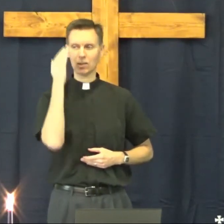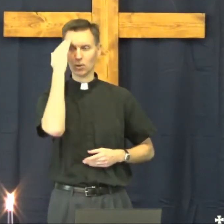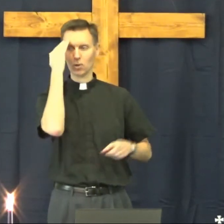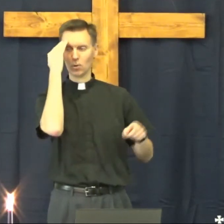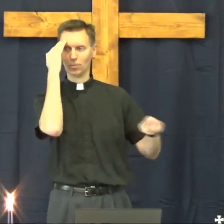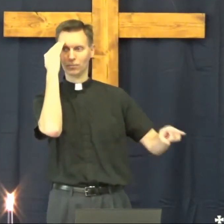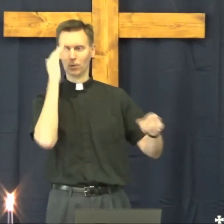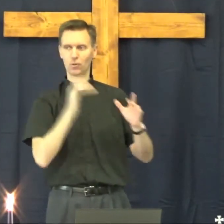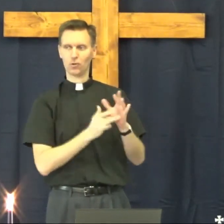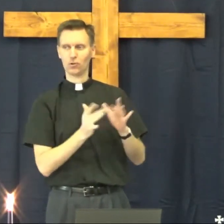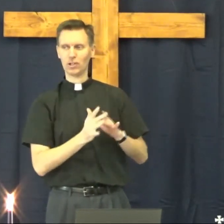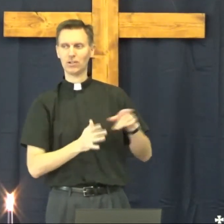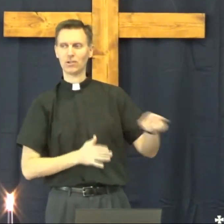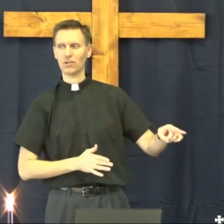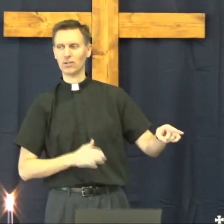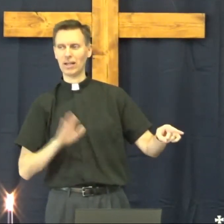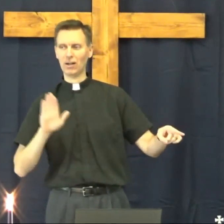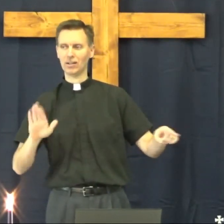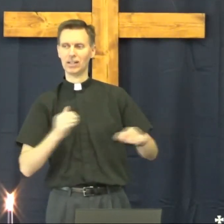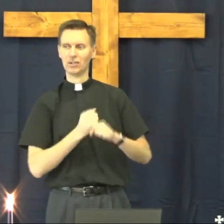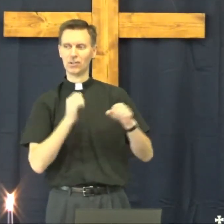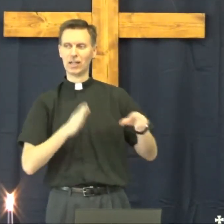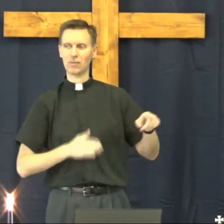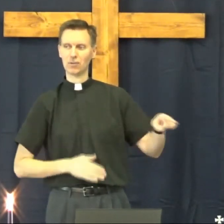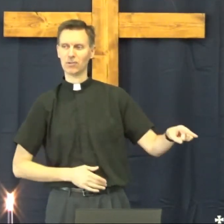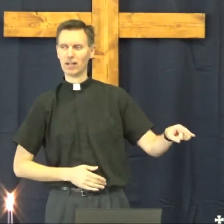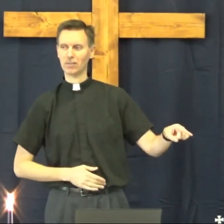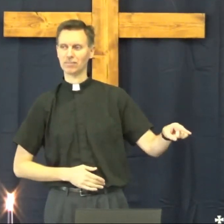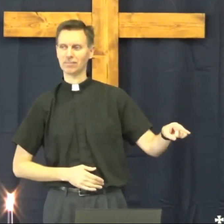knew Jesus is there, the Savior is there.